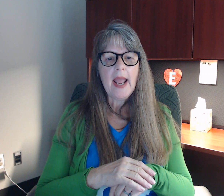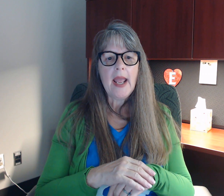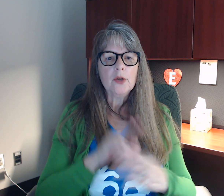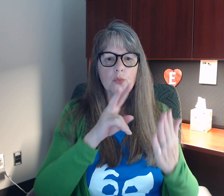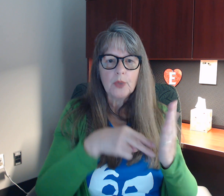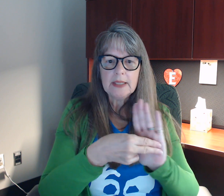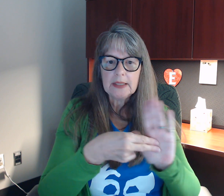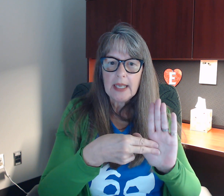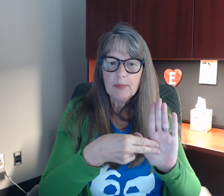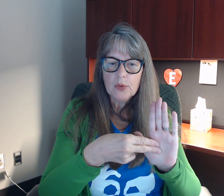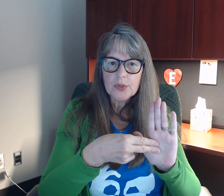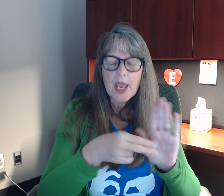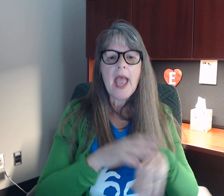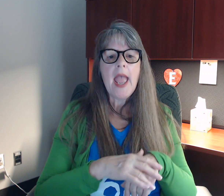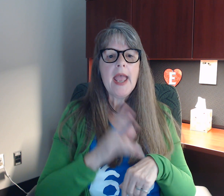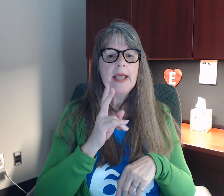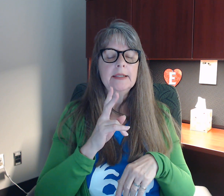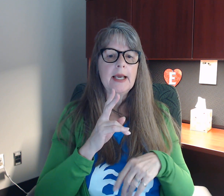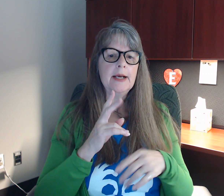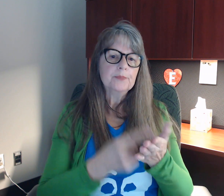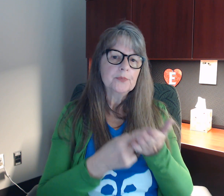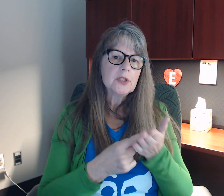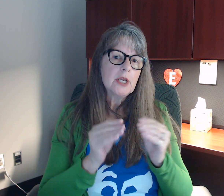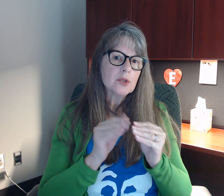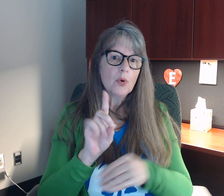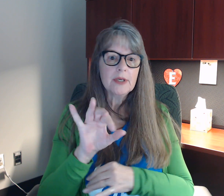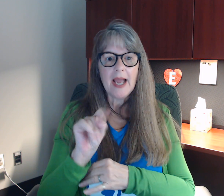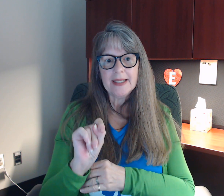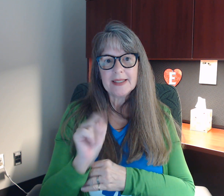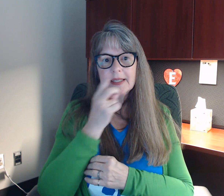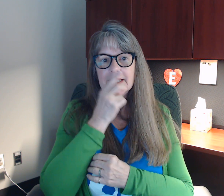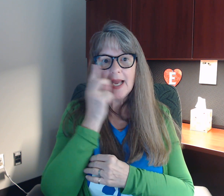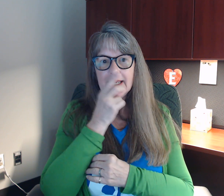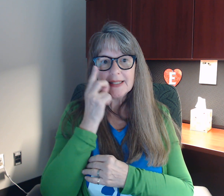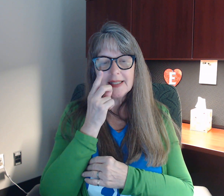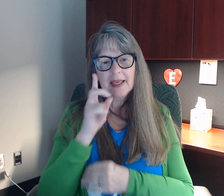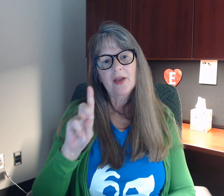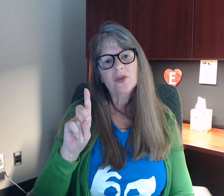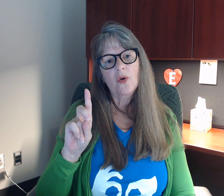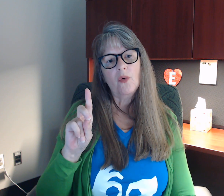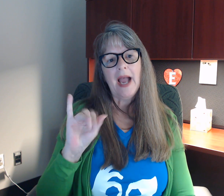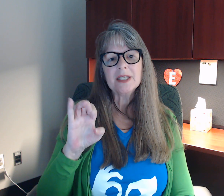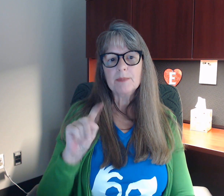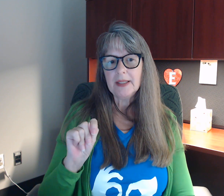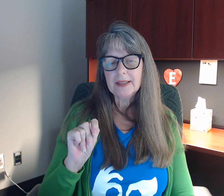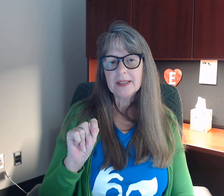and read the labels and discuss more diets. So I spell it